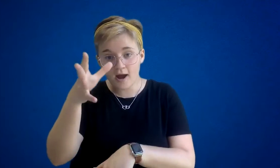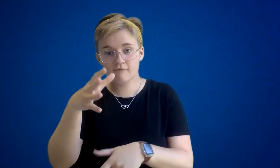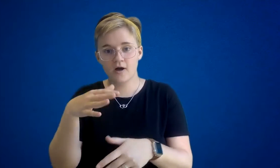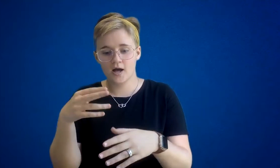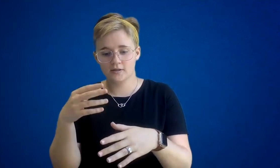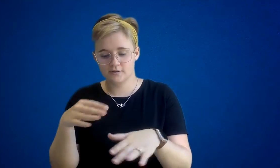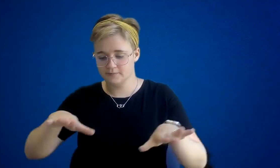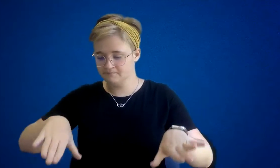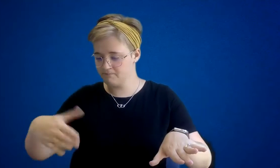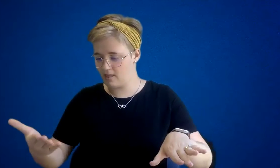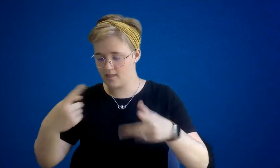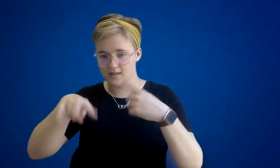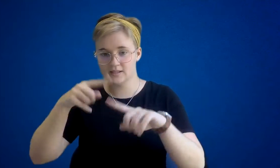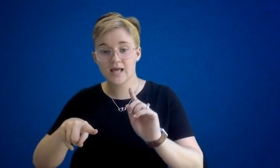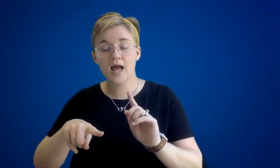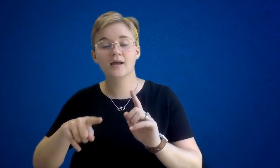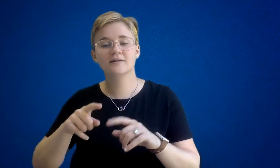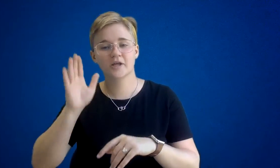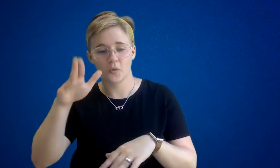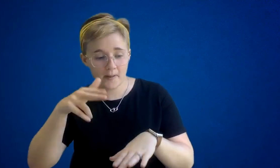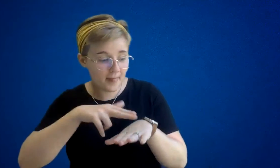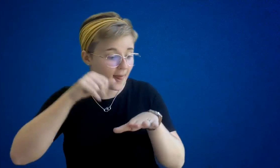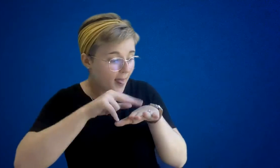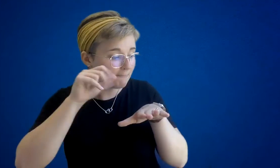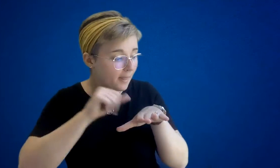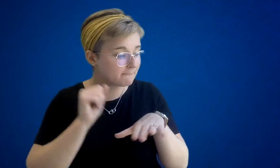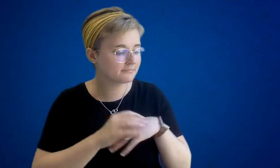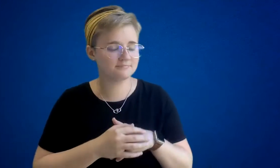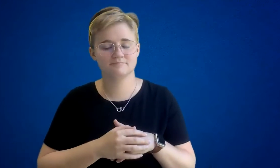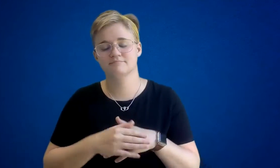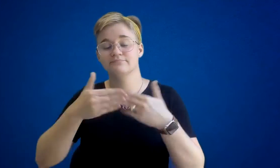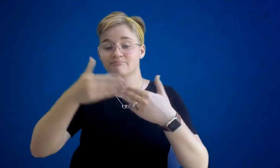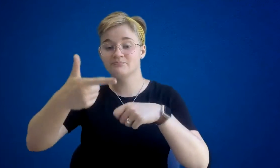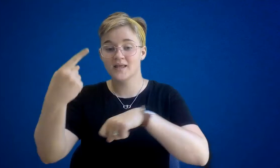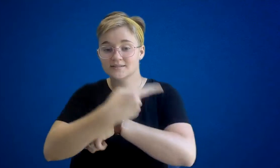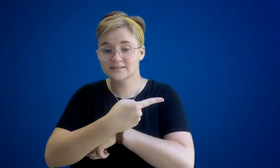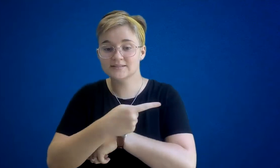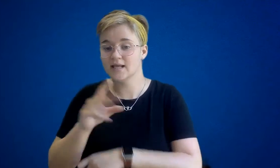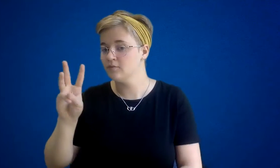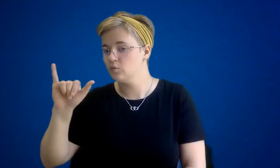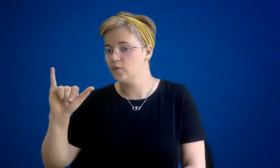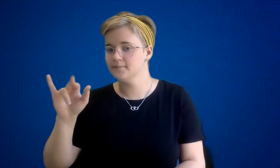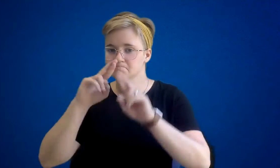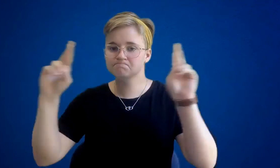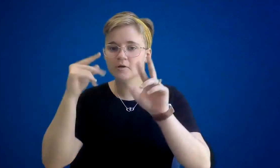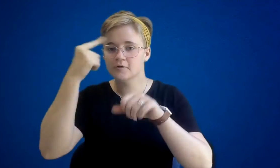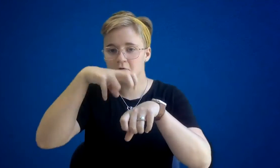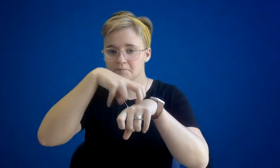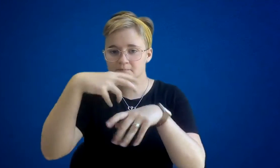time he made a sign. The next day, Little Willie began to prepare for the harvest. There was a lot of work to be